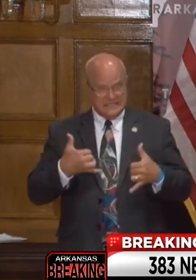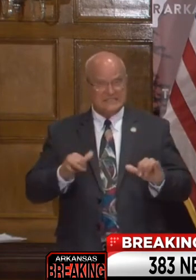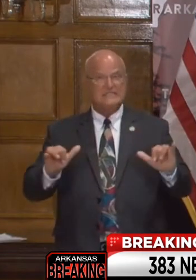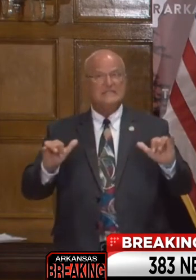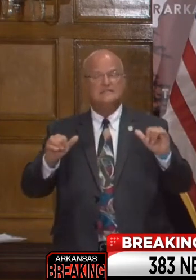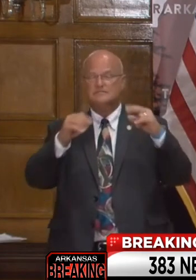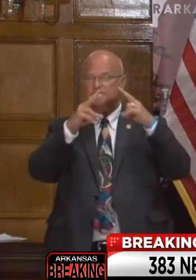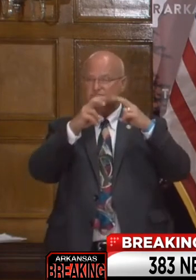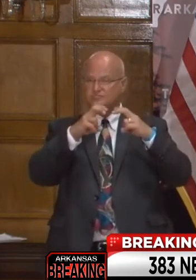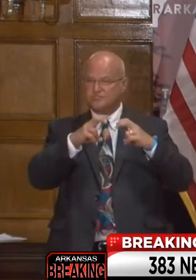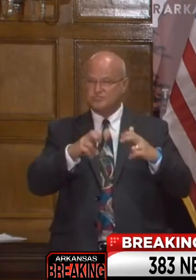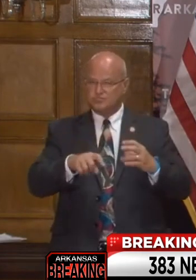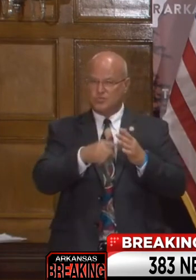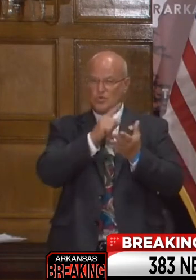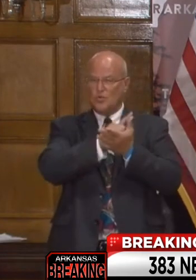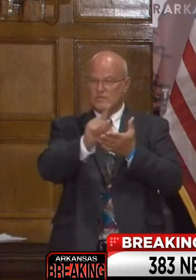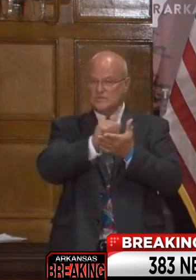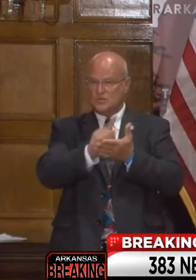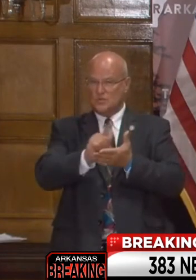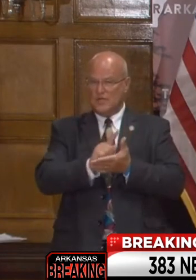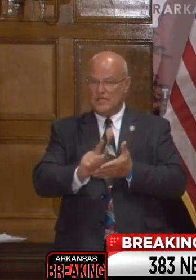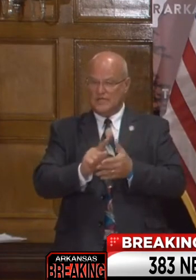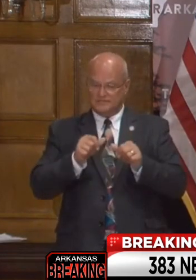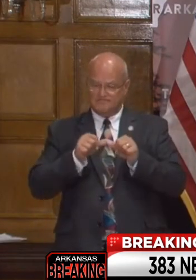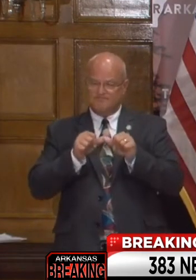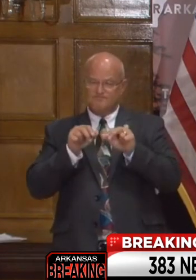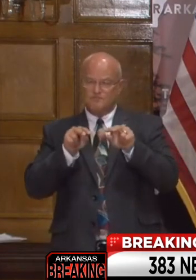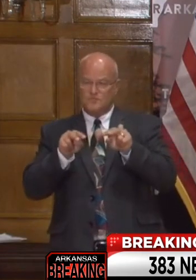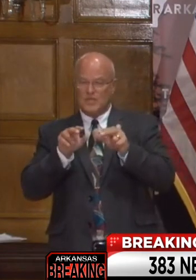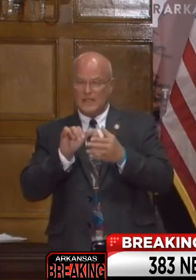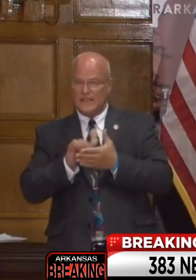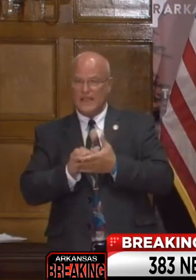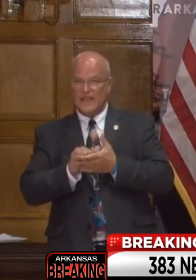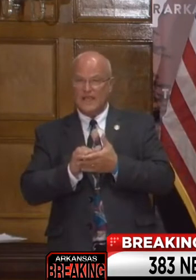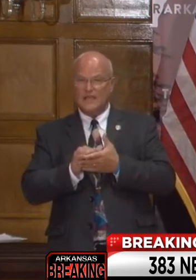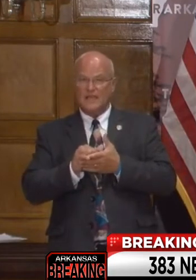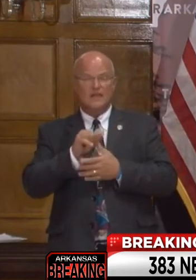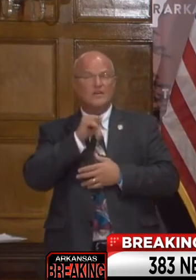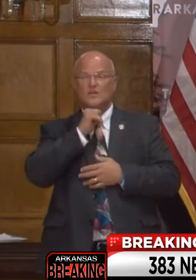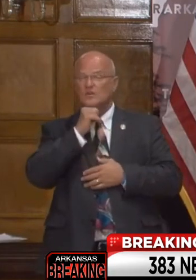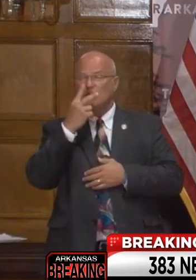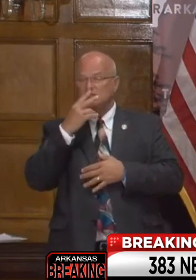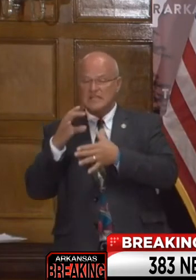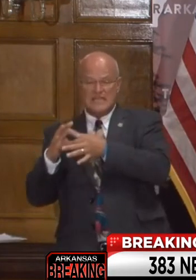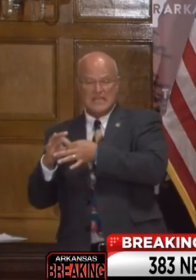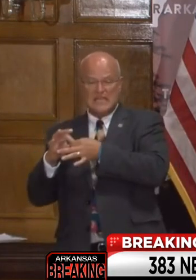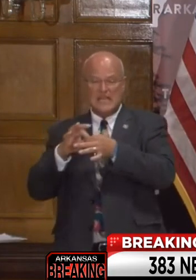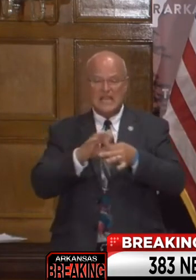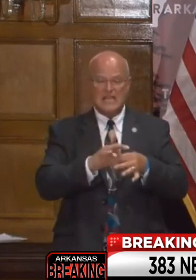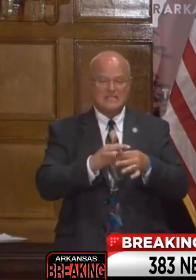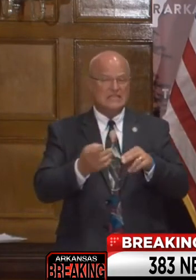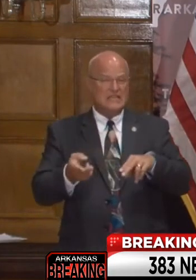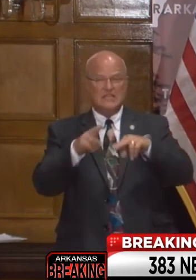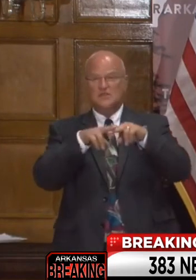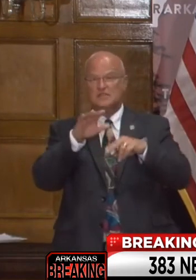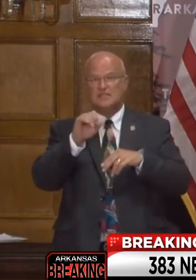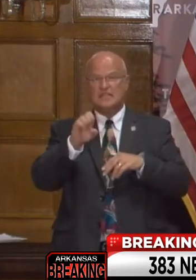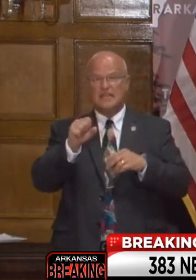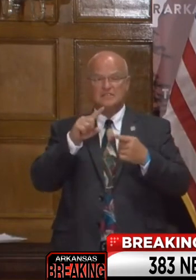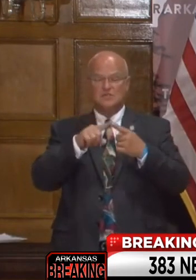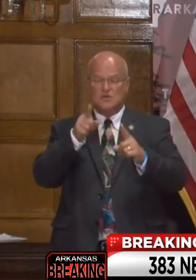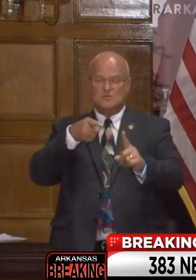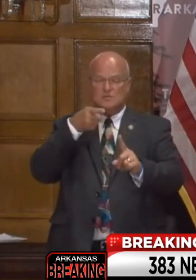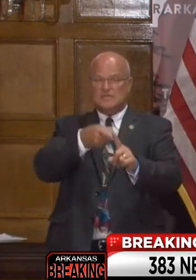still do that analysis once a week. We continue to look at that, We do not see any connection of an increase in cases to